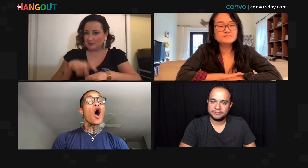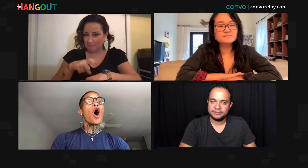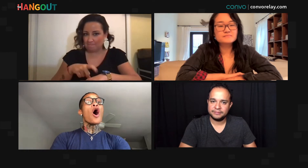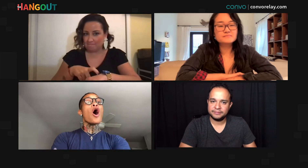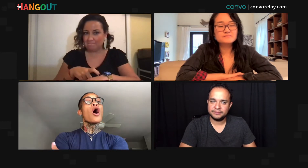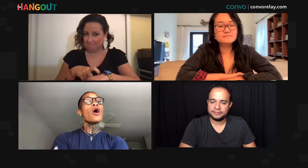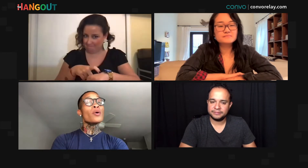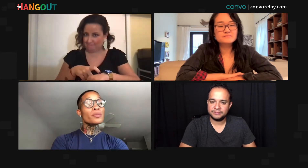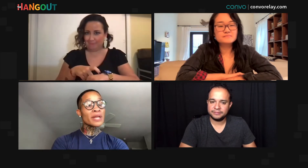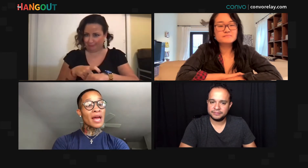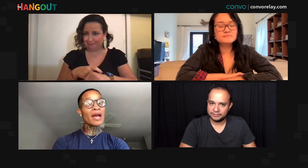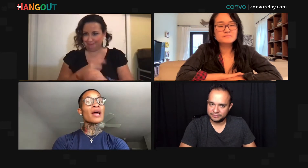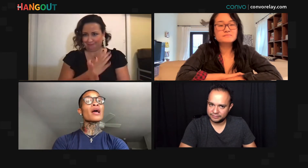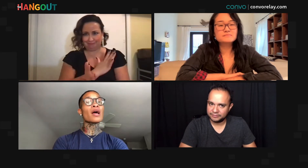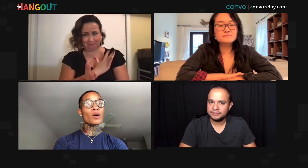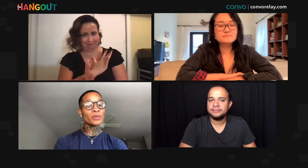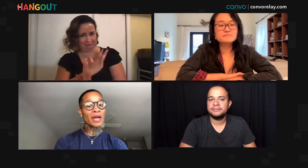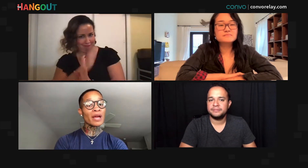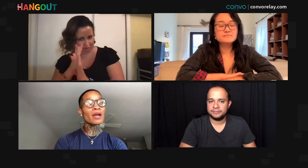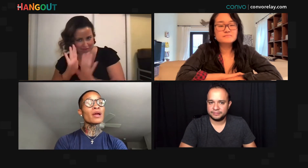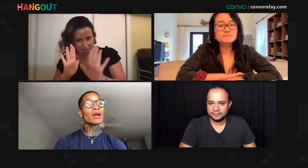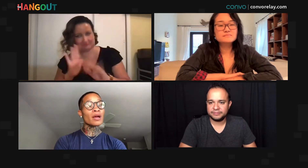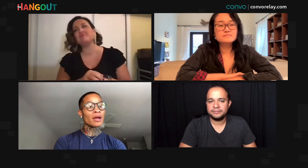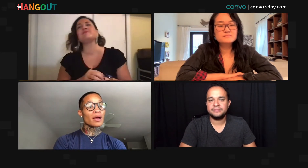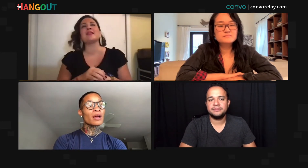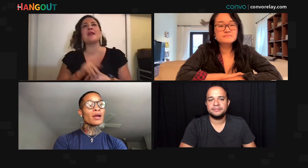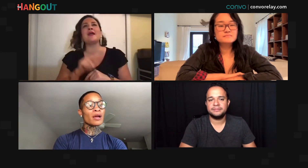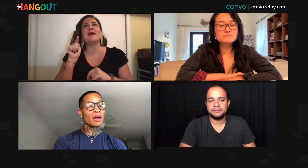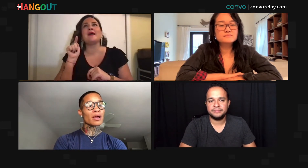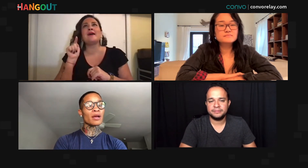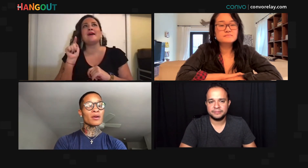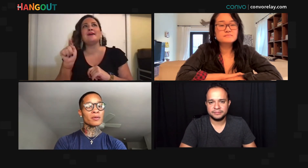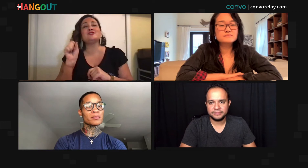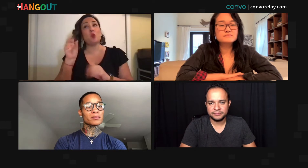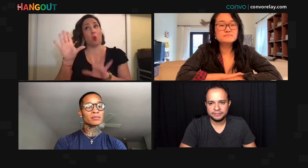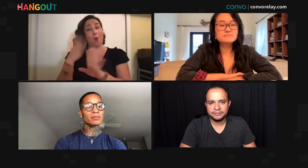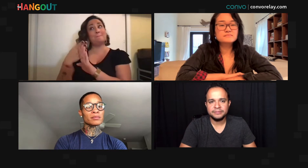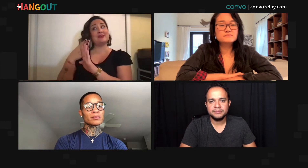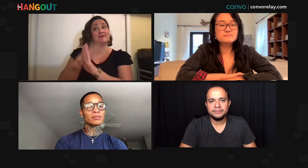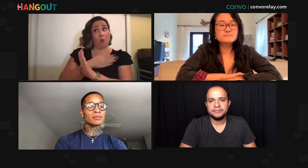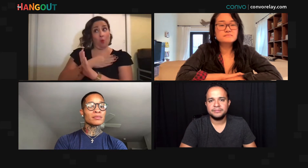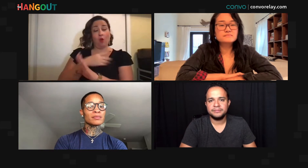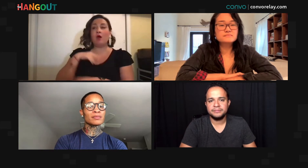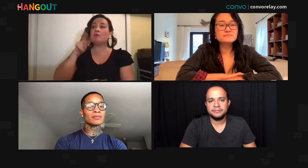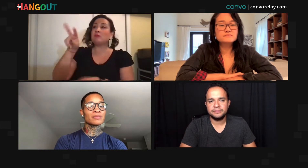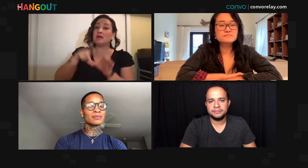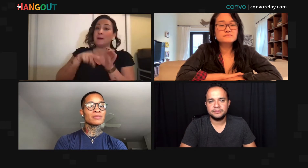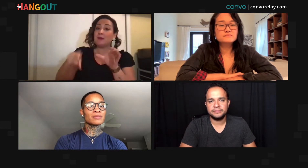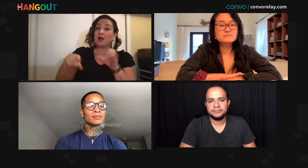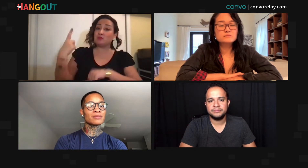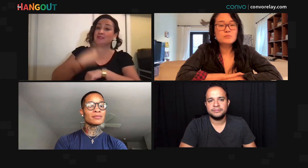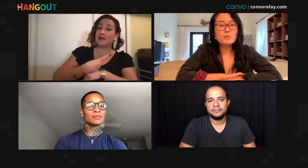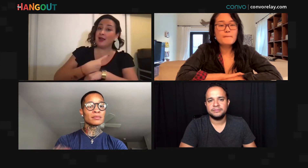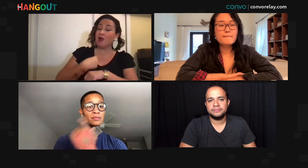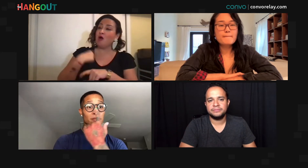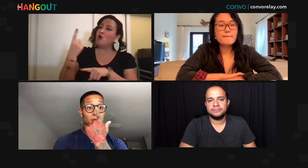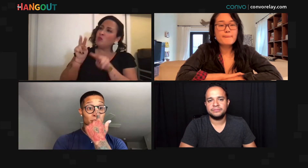I had lived more of a heterosexual lifestyle for a long time,